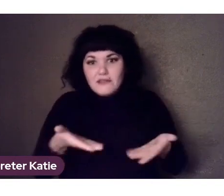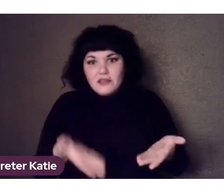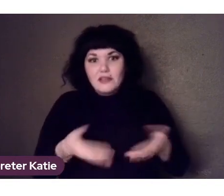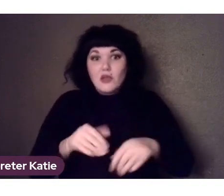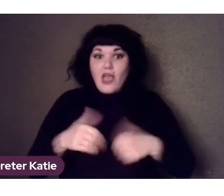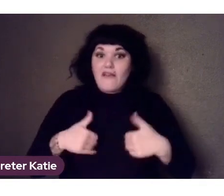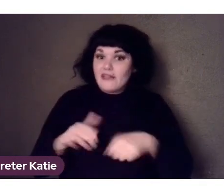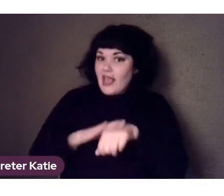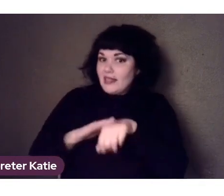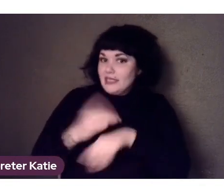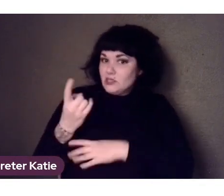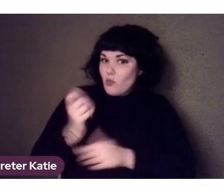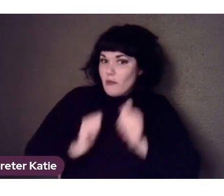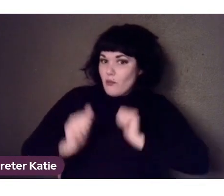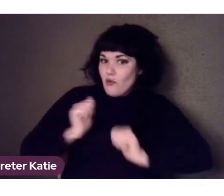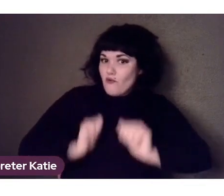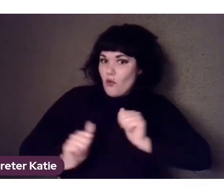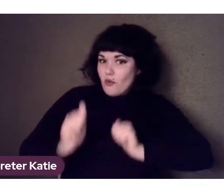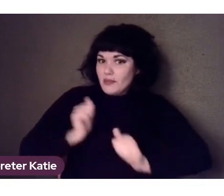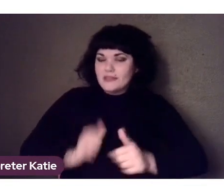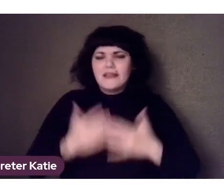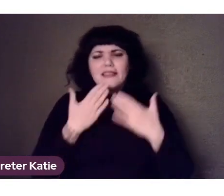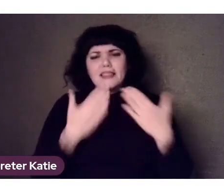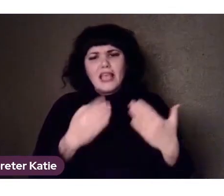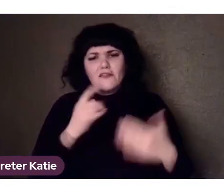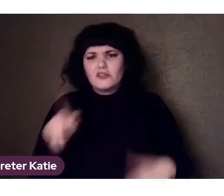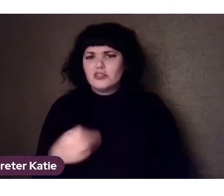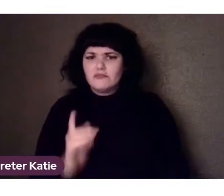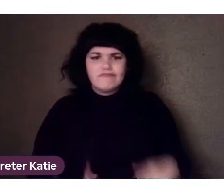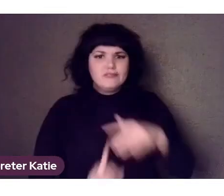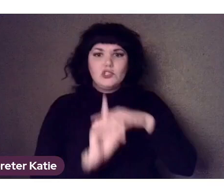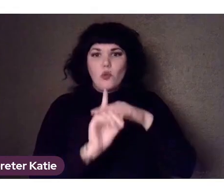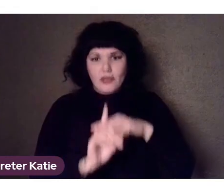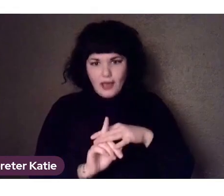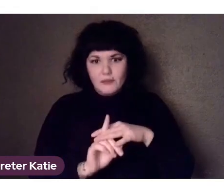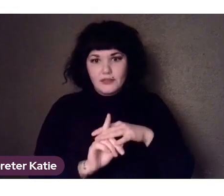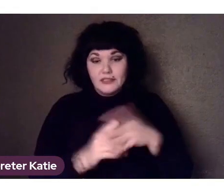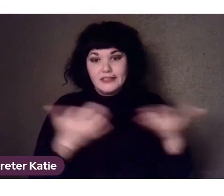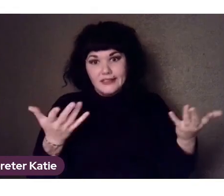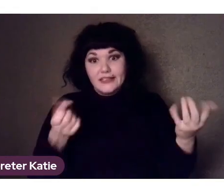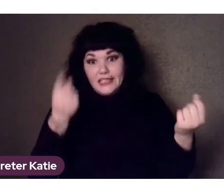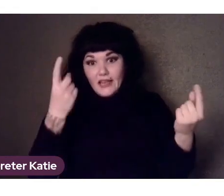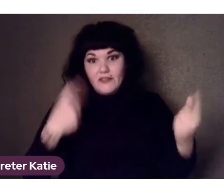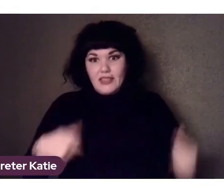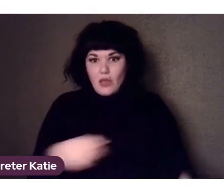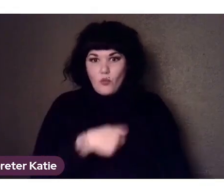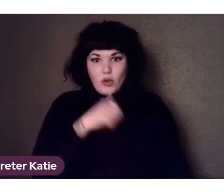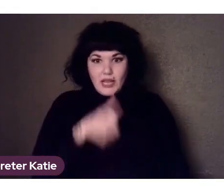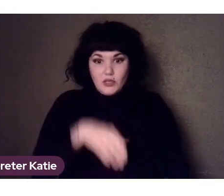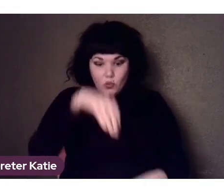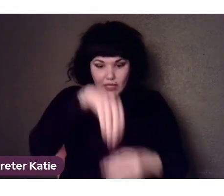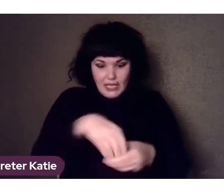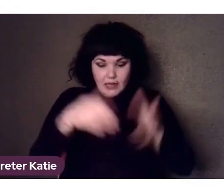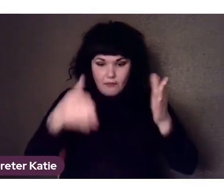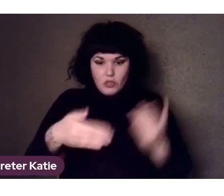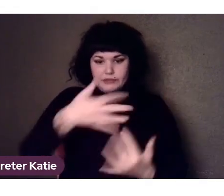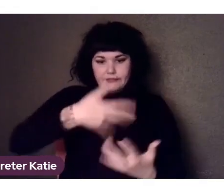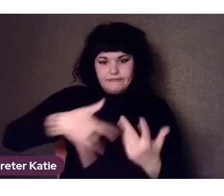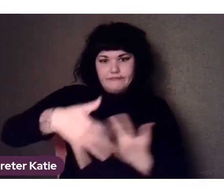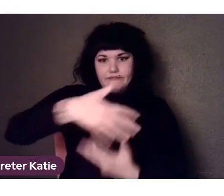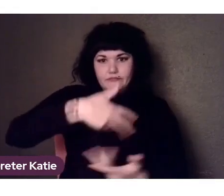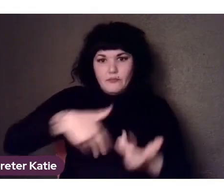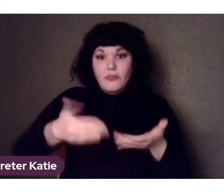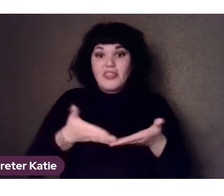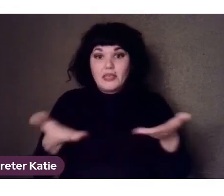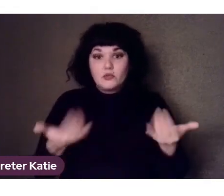performance. And thank you for just showing up, given that we're not doing in-person things right now. We